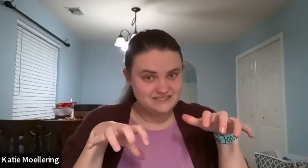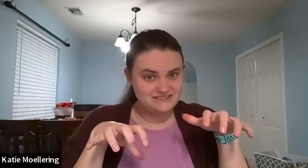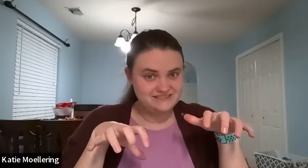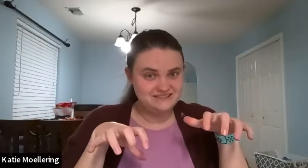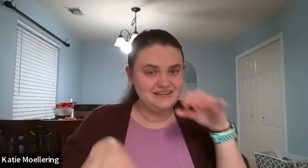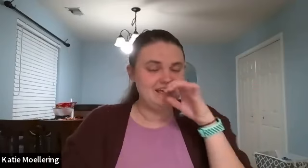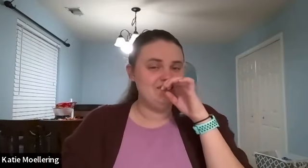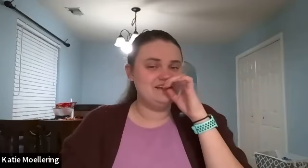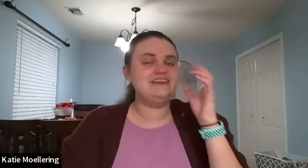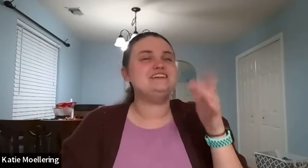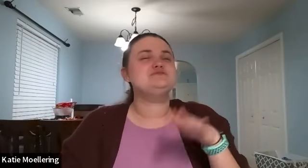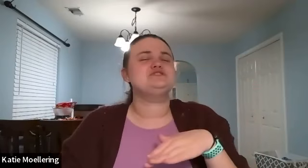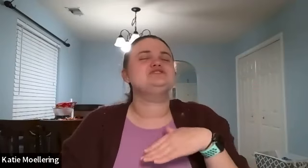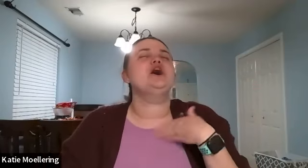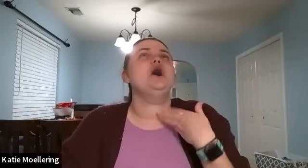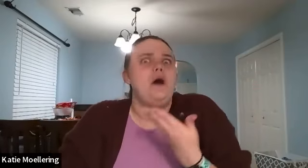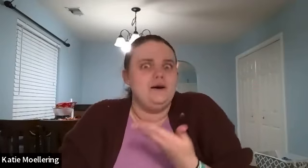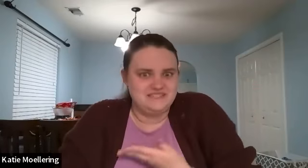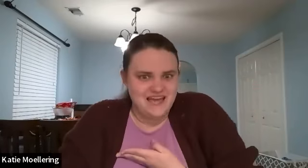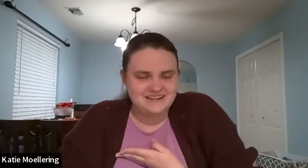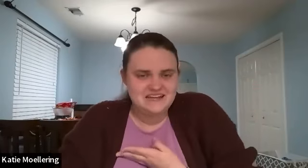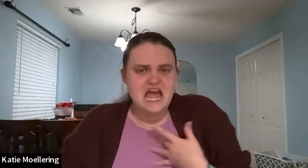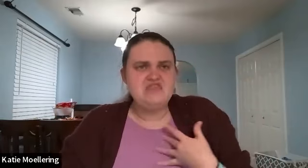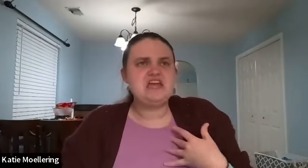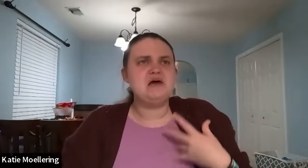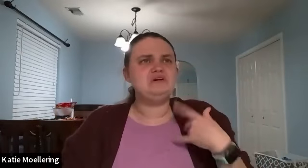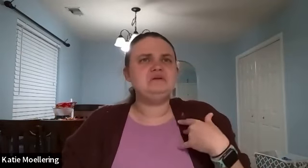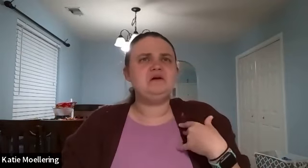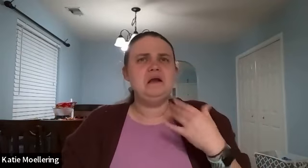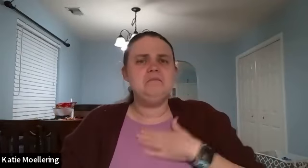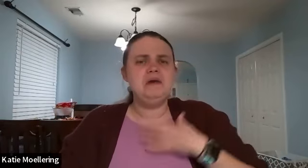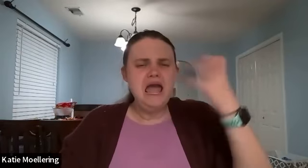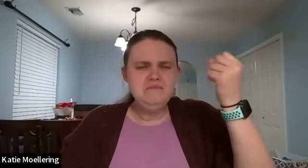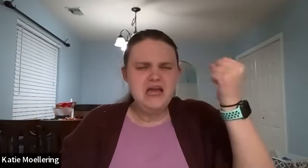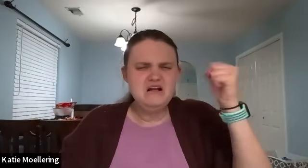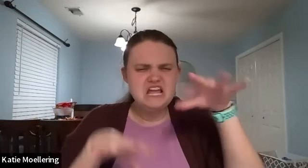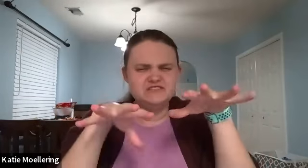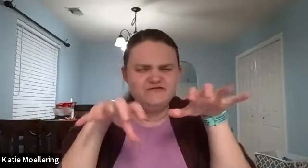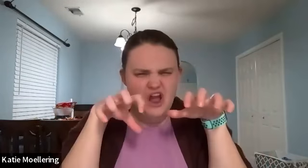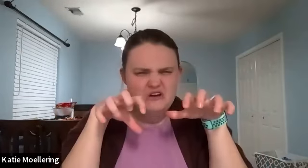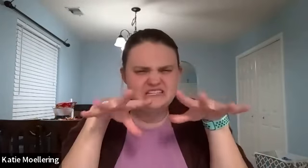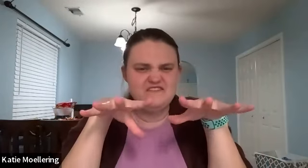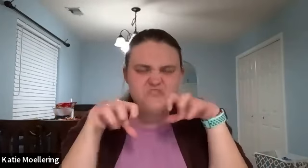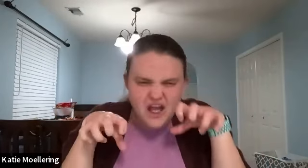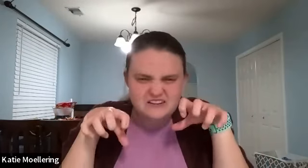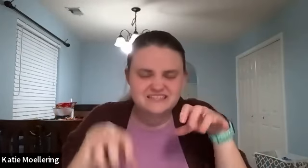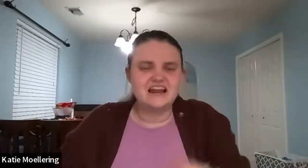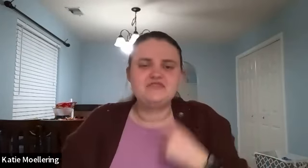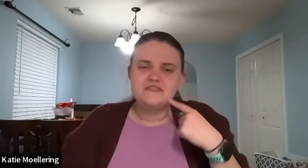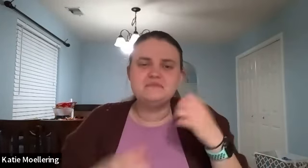frozen and the kids were so upset and they kept looking at me going, my milk is frozen. I thought they meant it